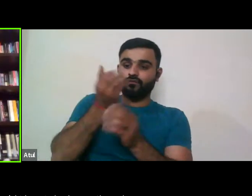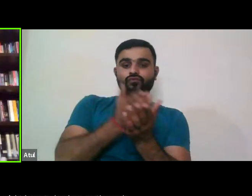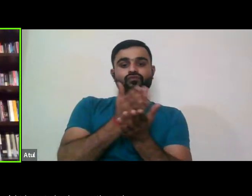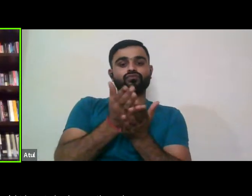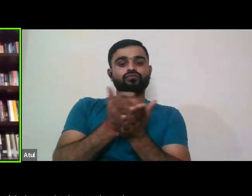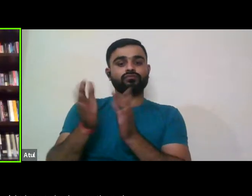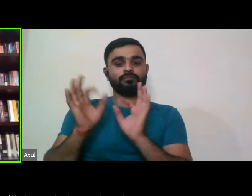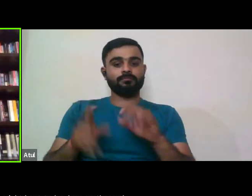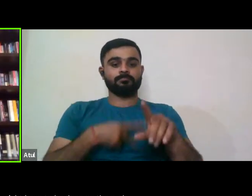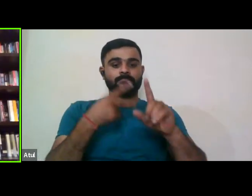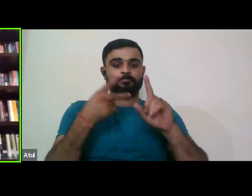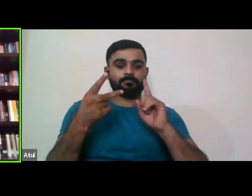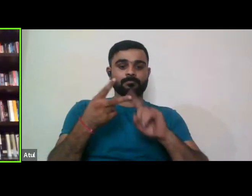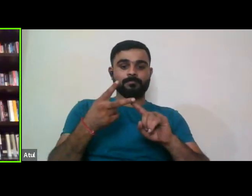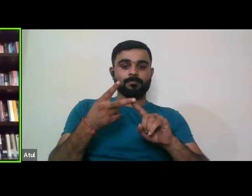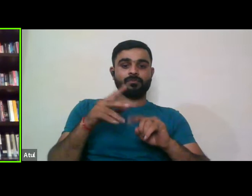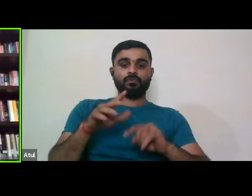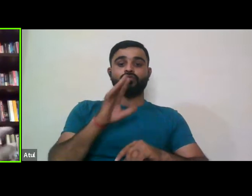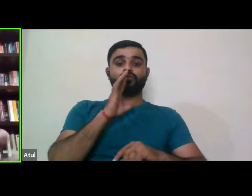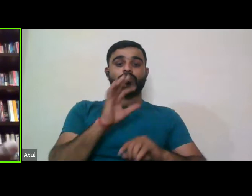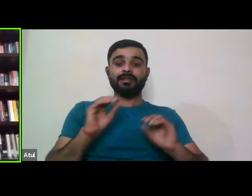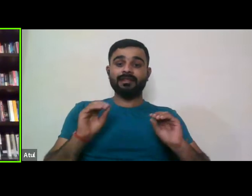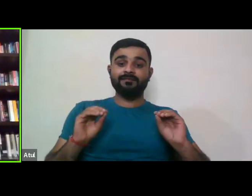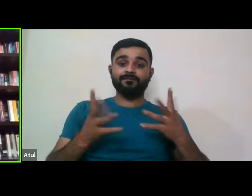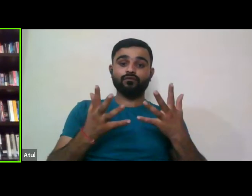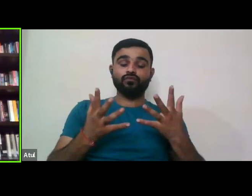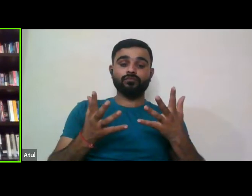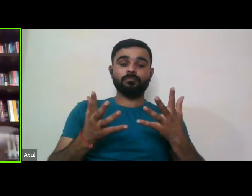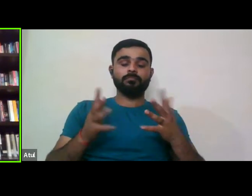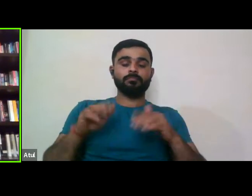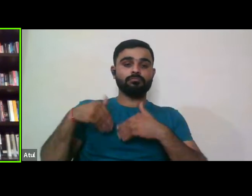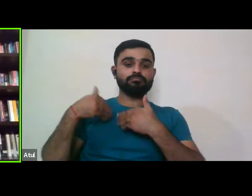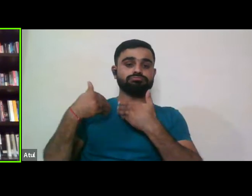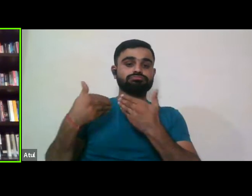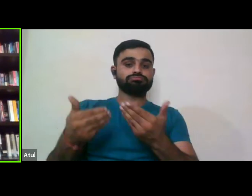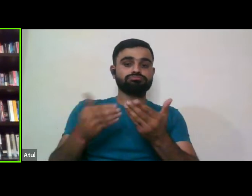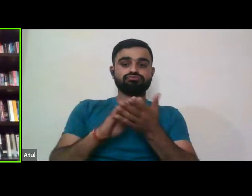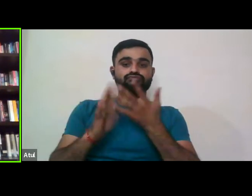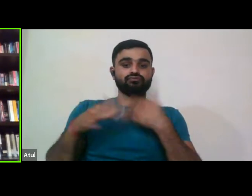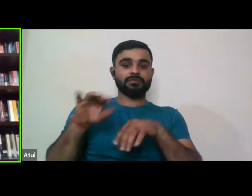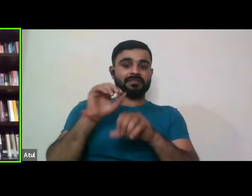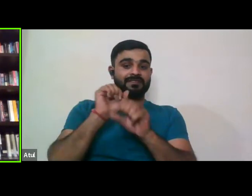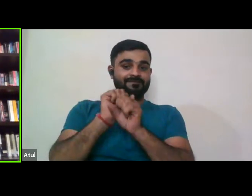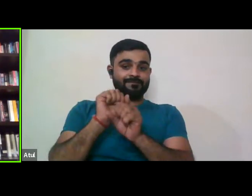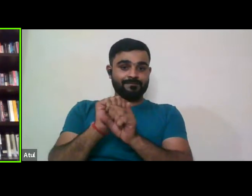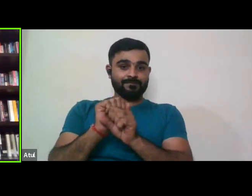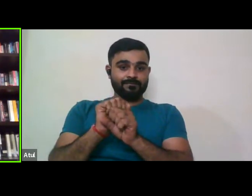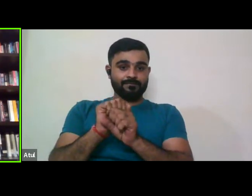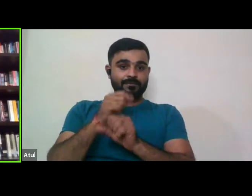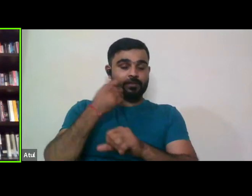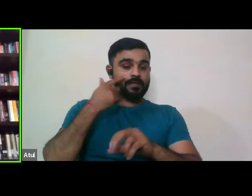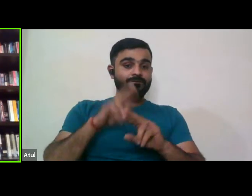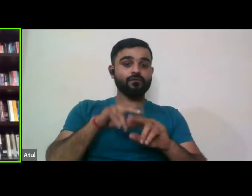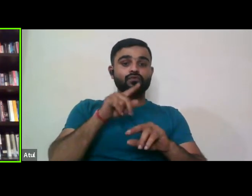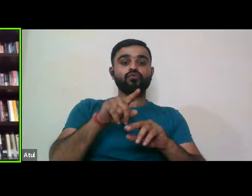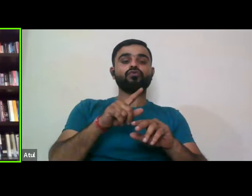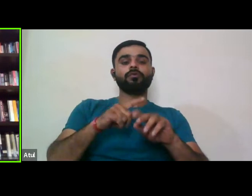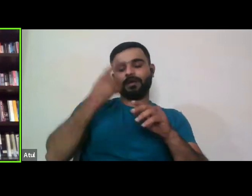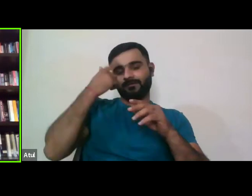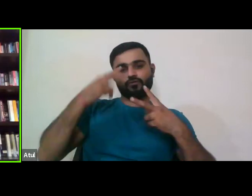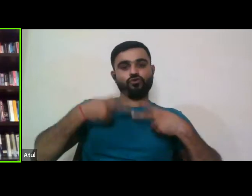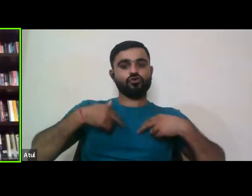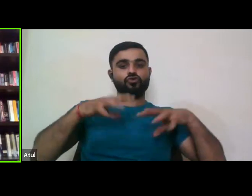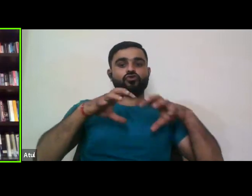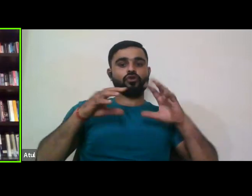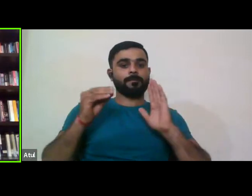The second thing, which has actually started happening since we finished work on this book, is, at least for the Constitution